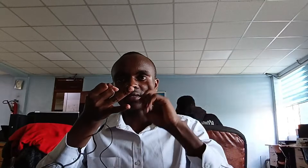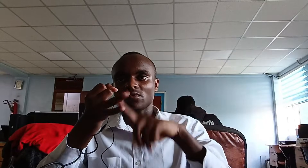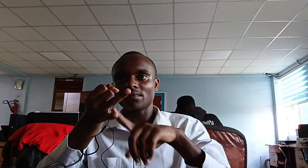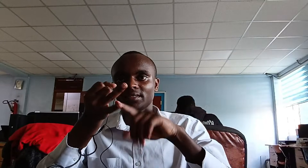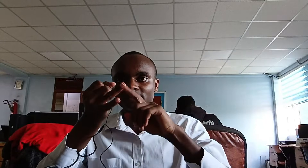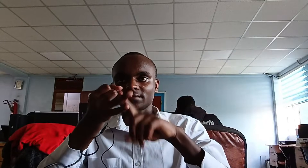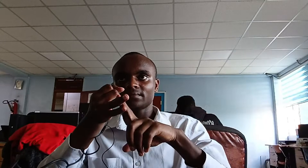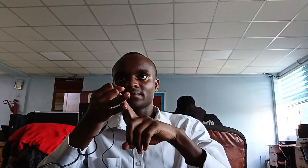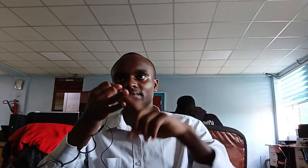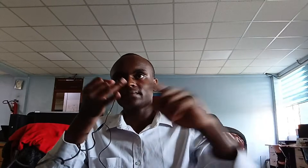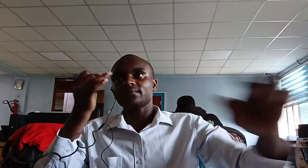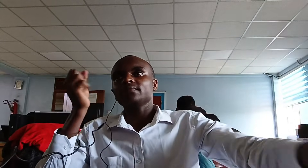woman.